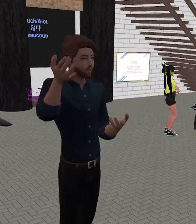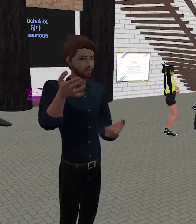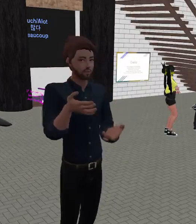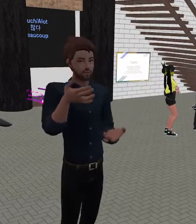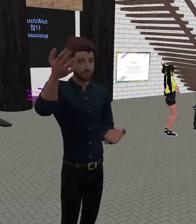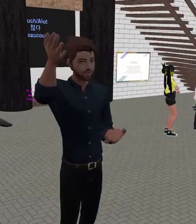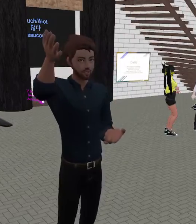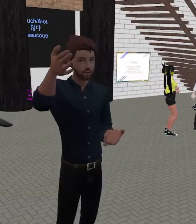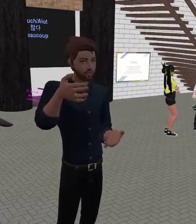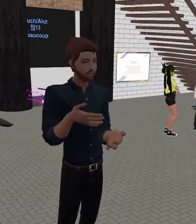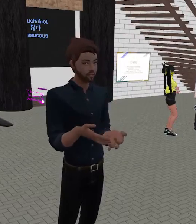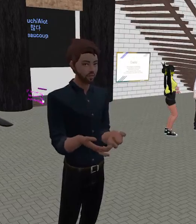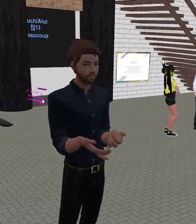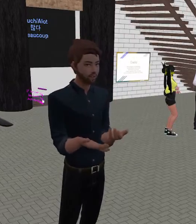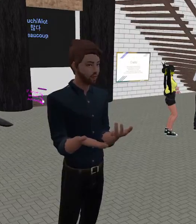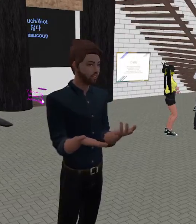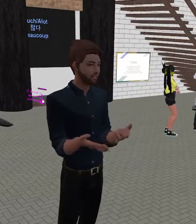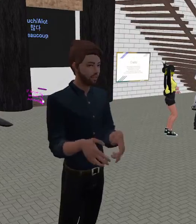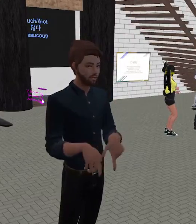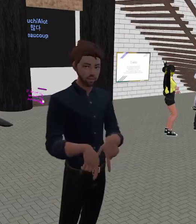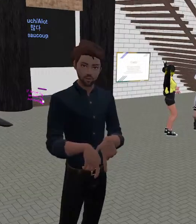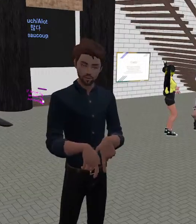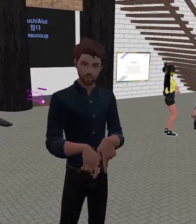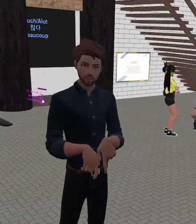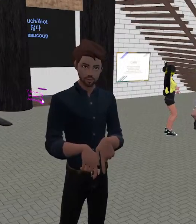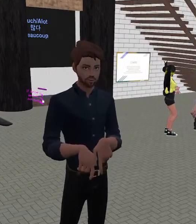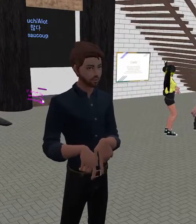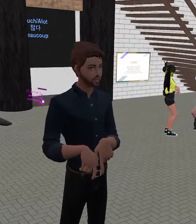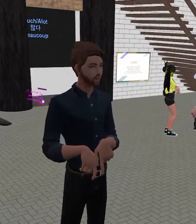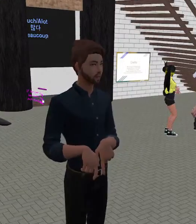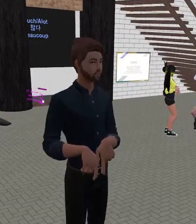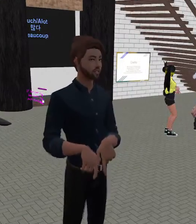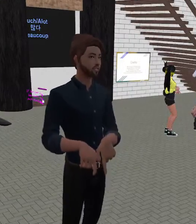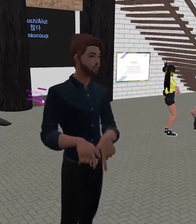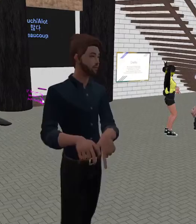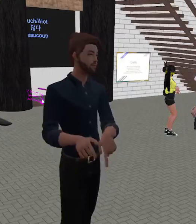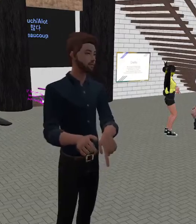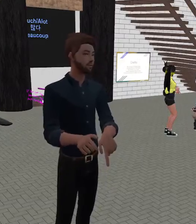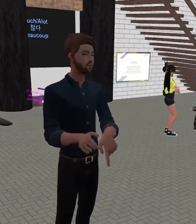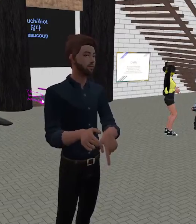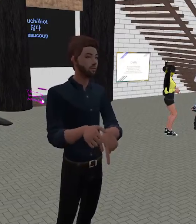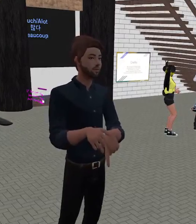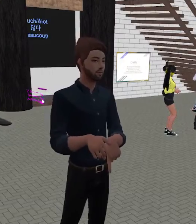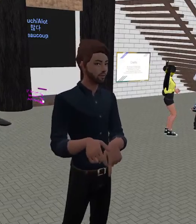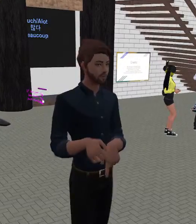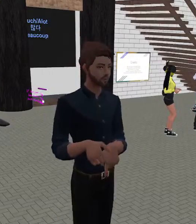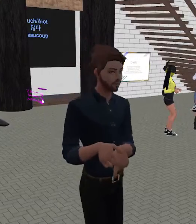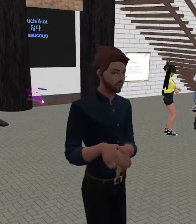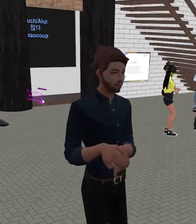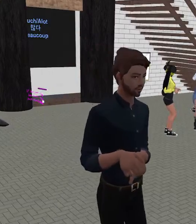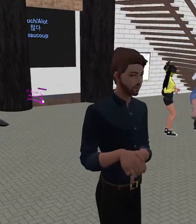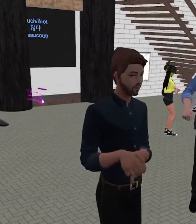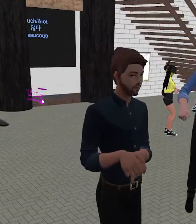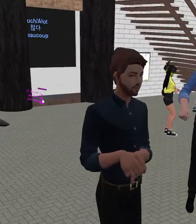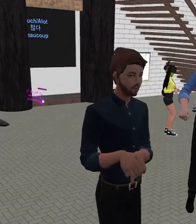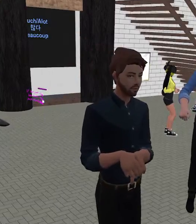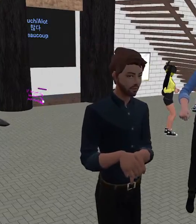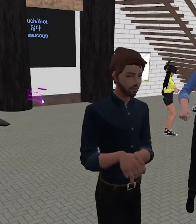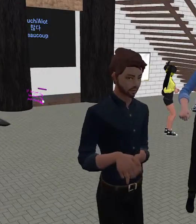yeah, it makes sense. In Italy, it's something that they're just used to. Right. So I believe it. I took I remember like the moment that made